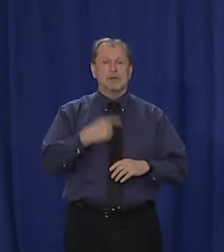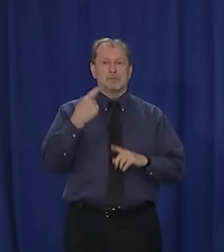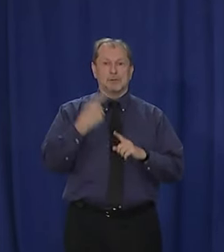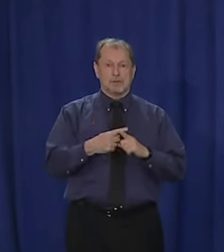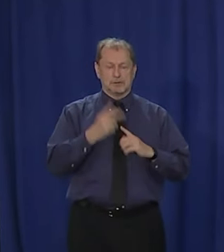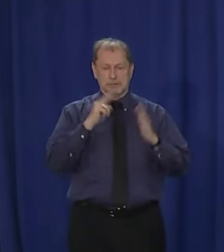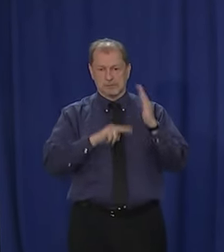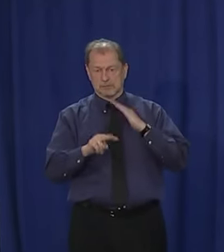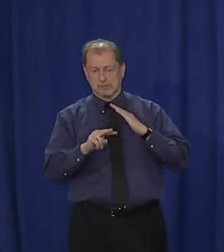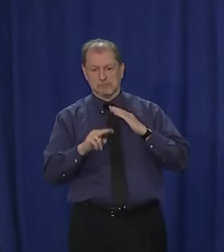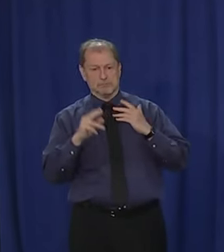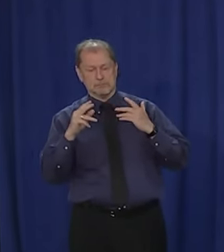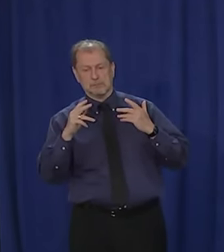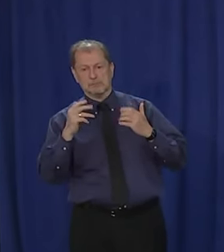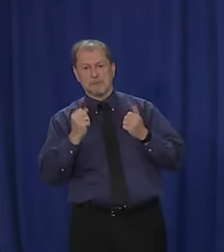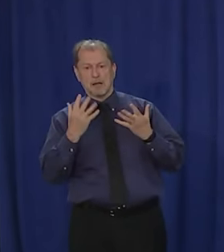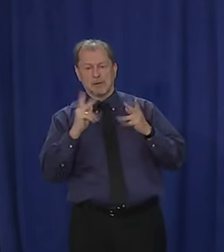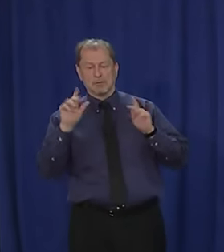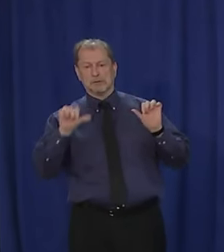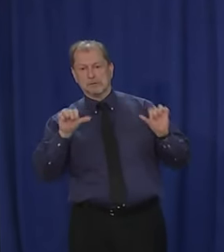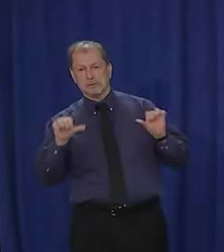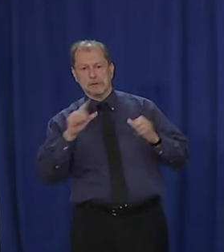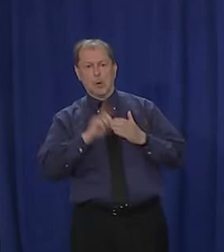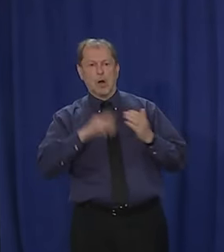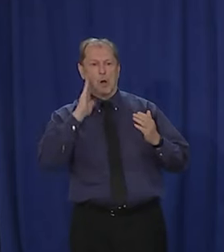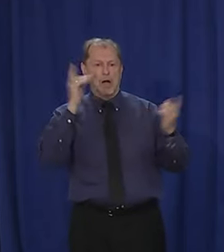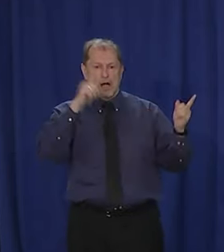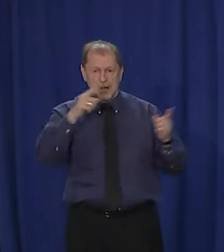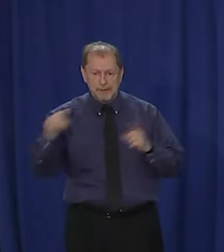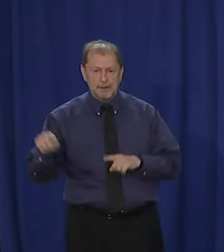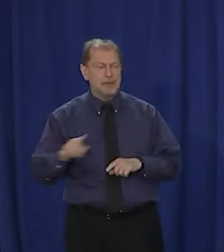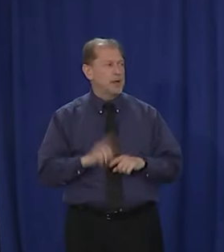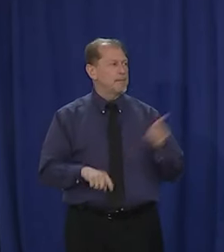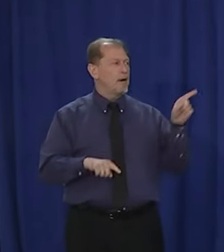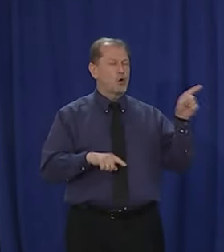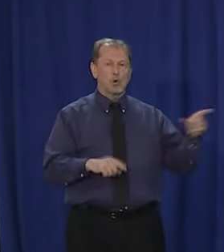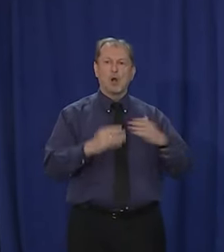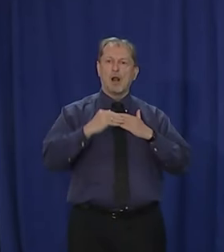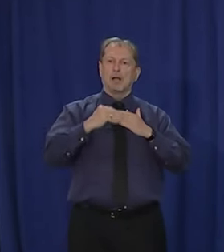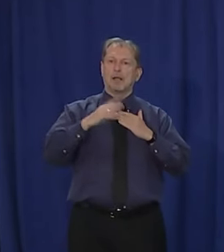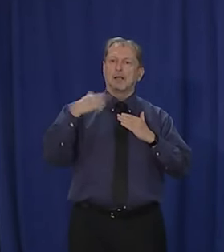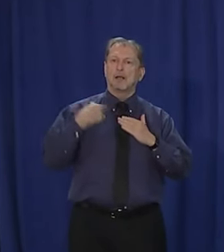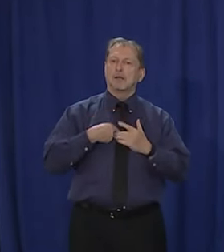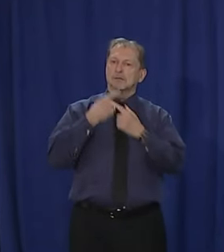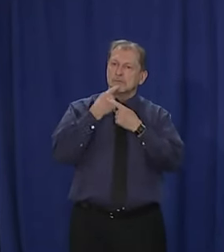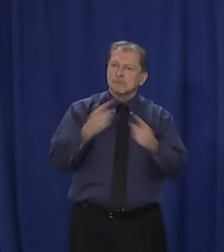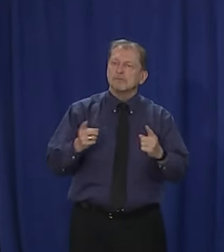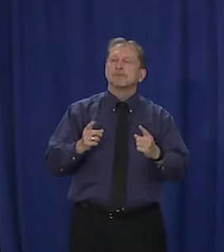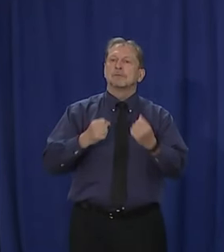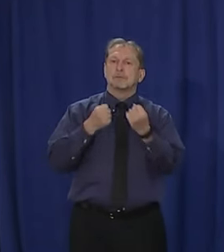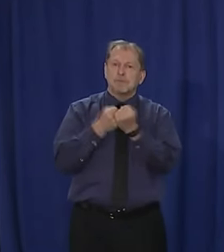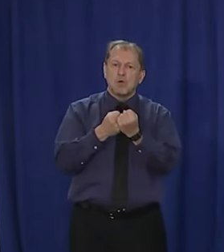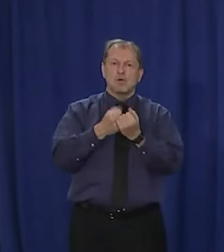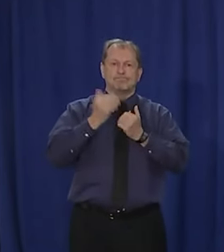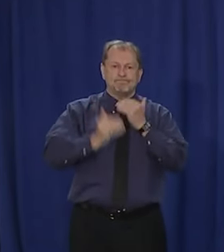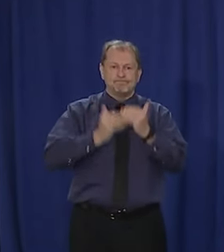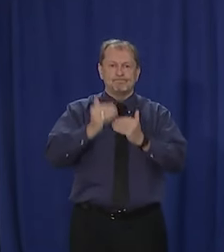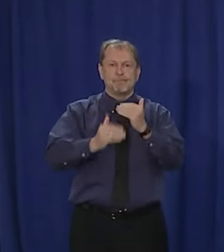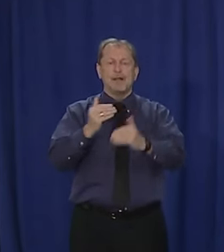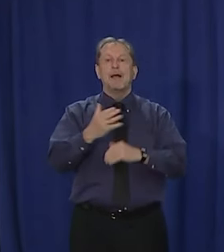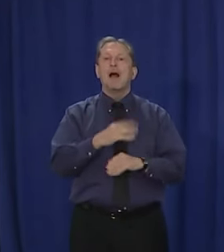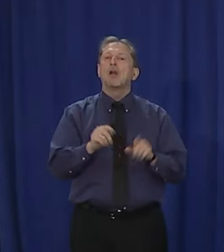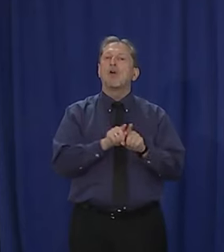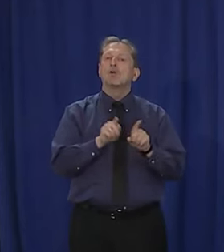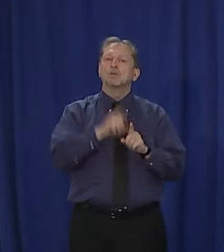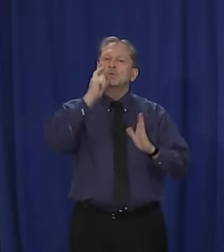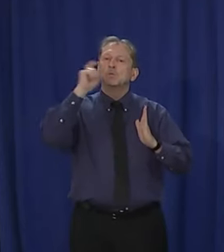with that focus, that determination that you have shown since day one. But more importantly, empathy. You